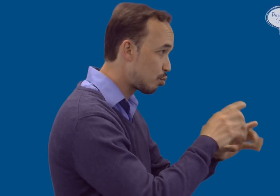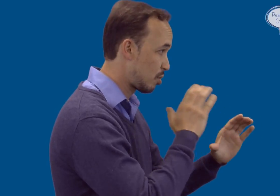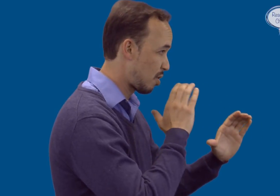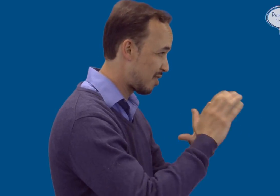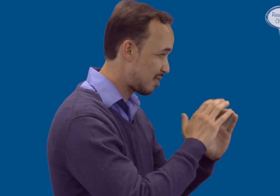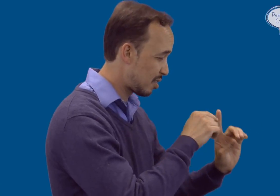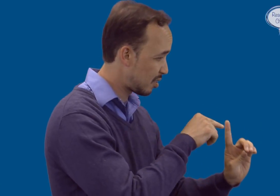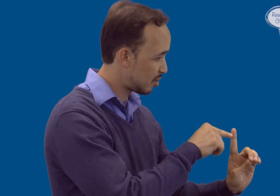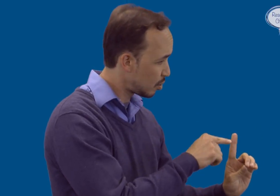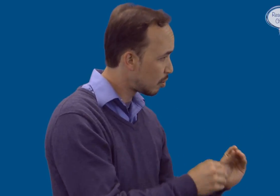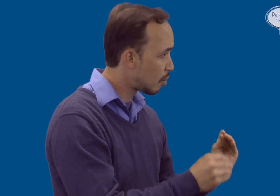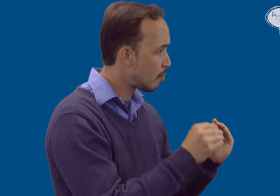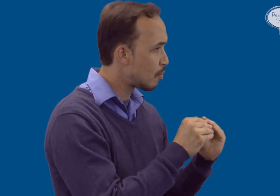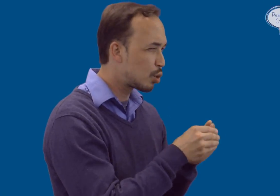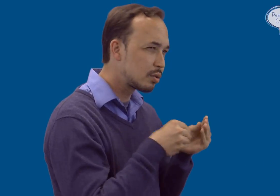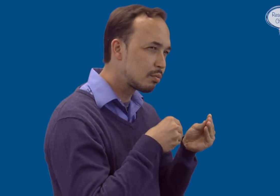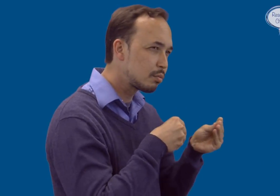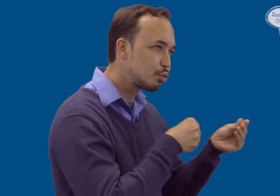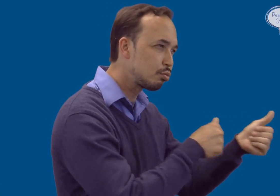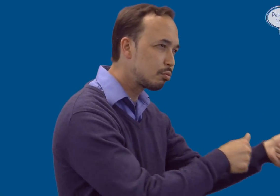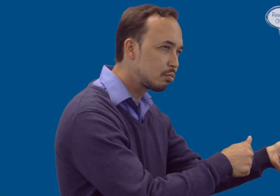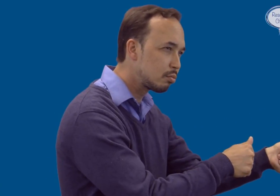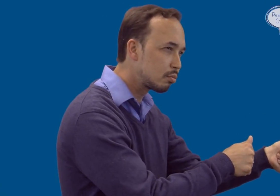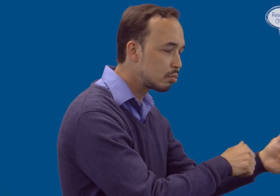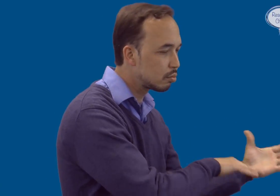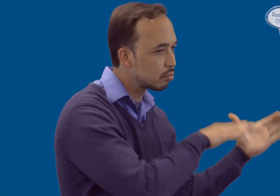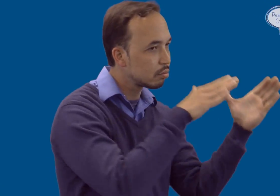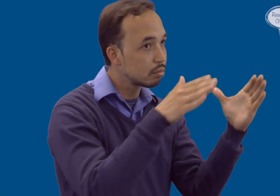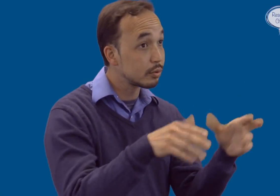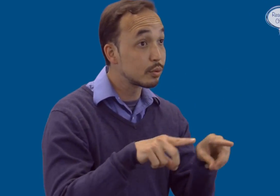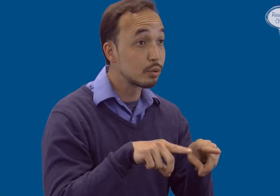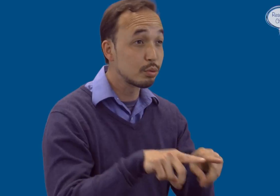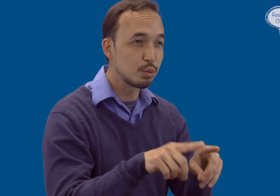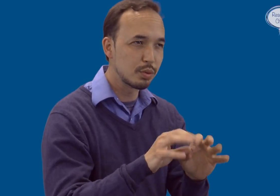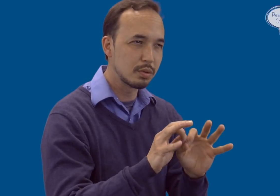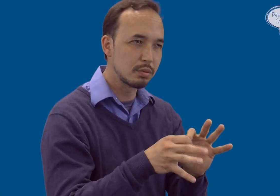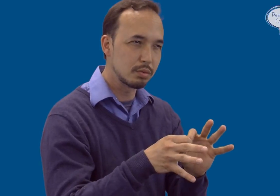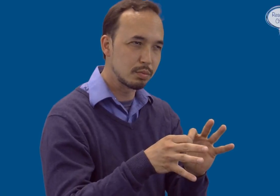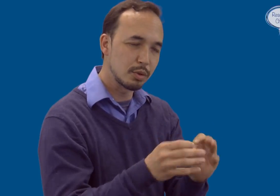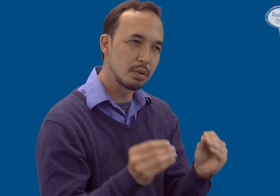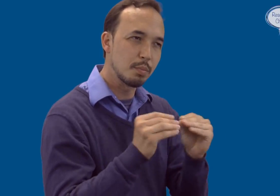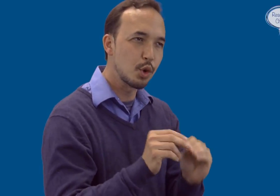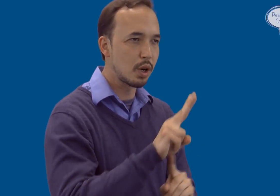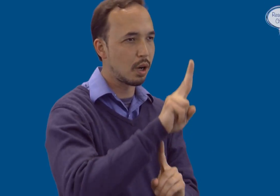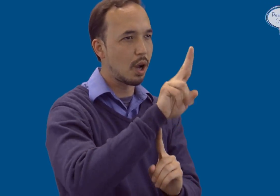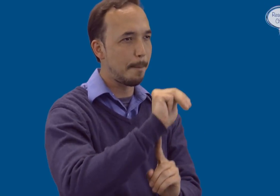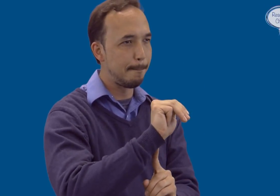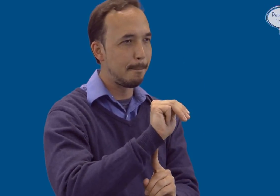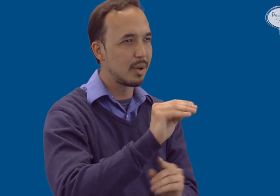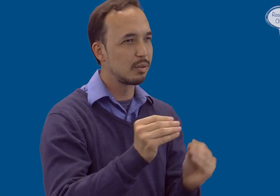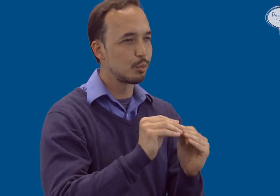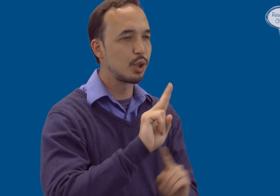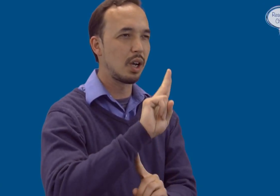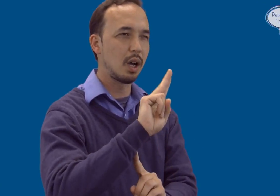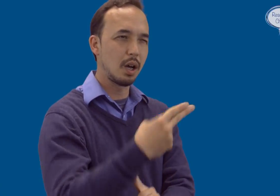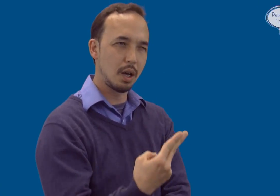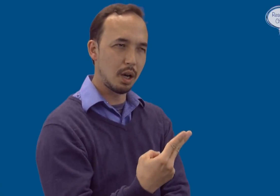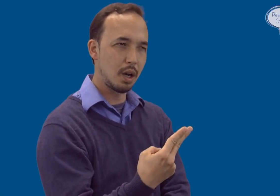in conversation, the interpreter's language production is more fluid, whereas while interpreting, they have